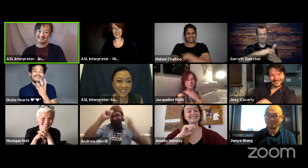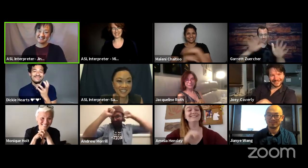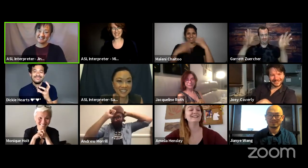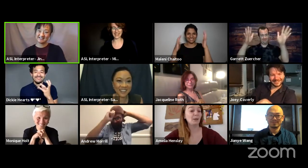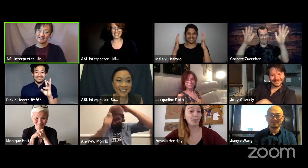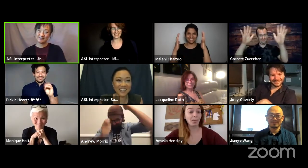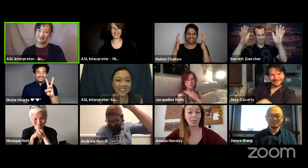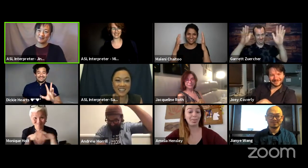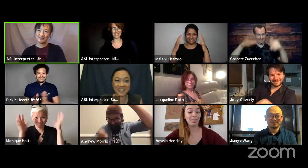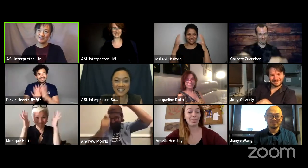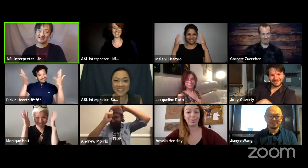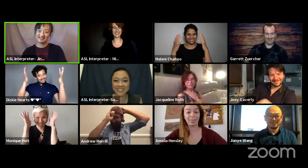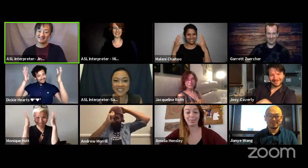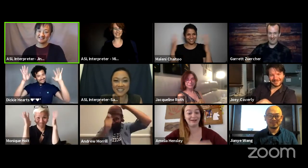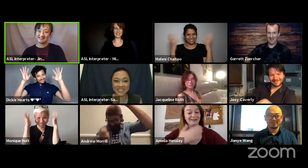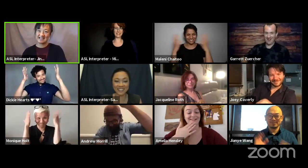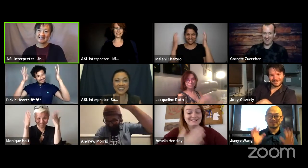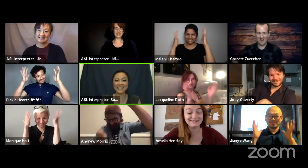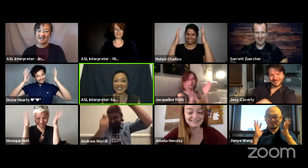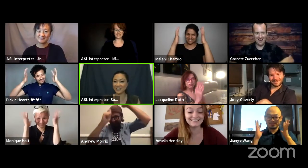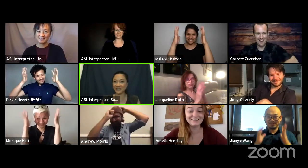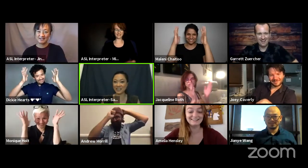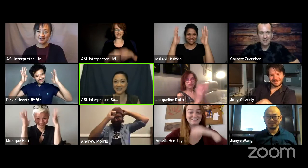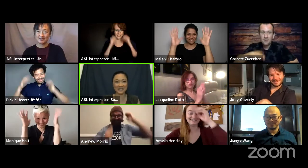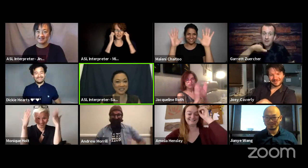Eight days, yes. That's you.